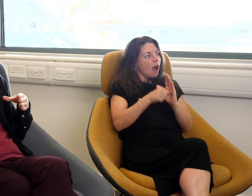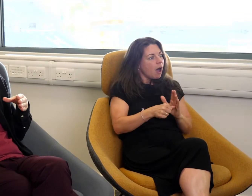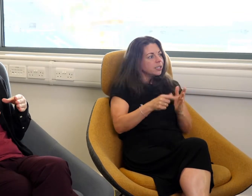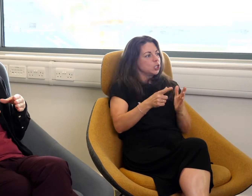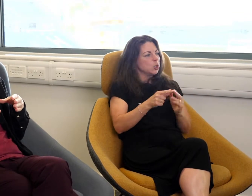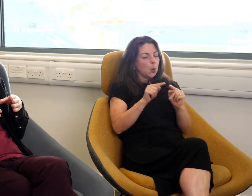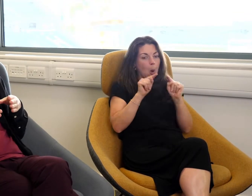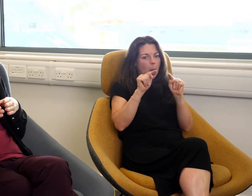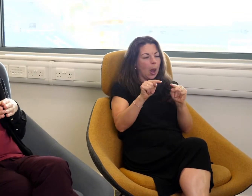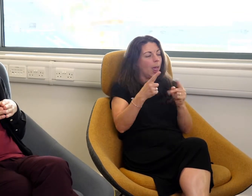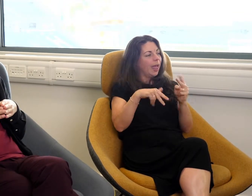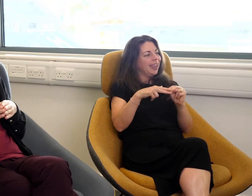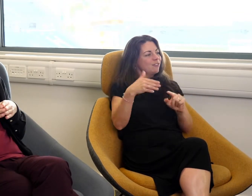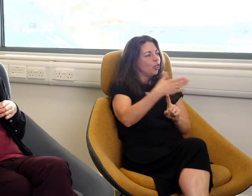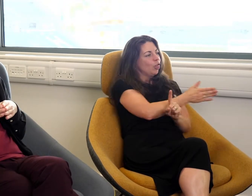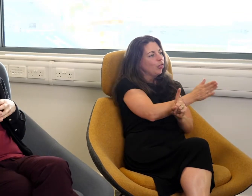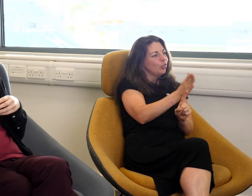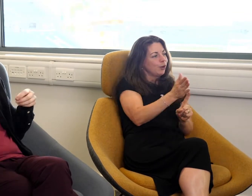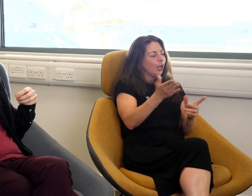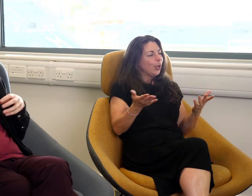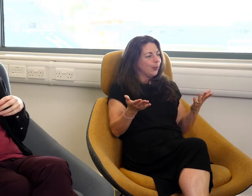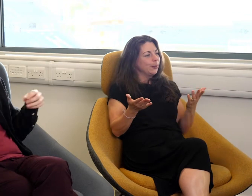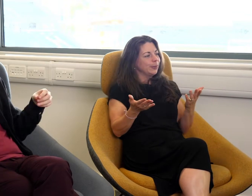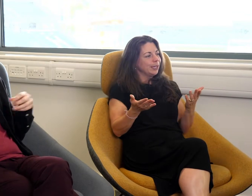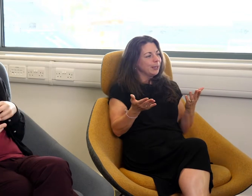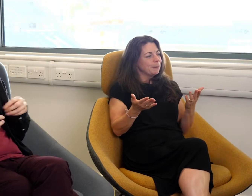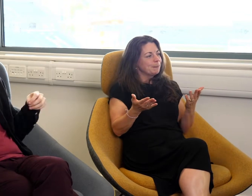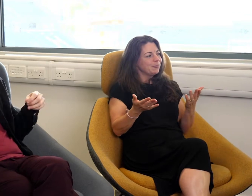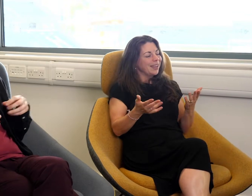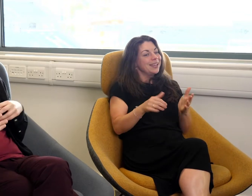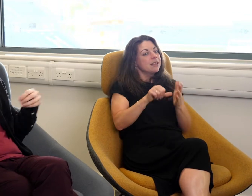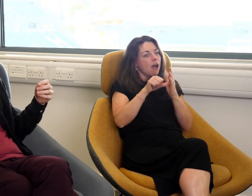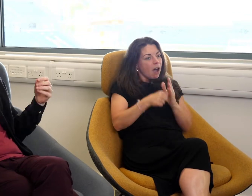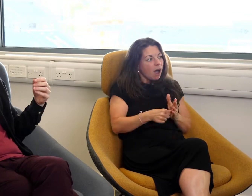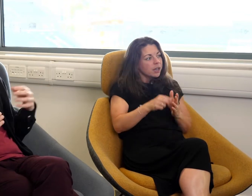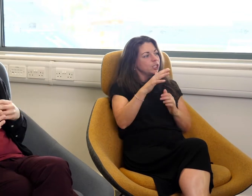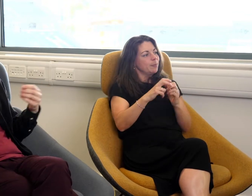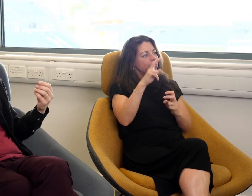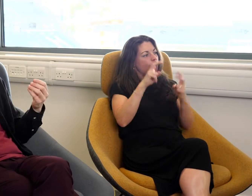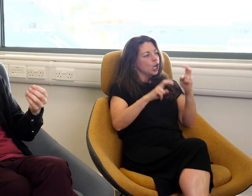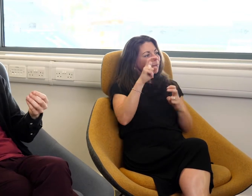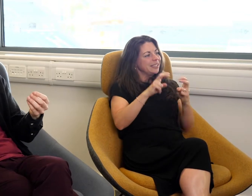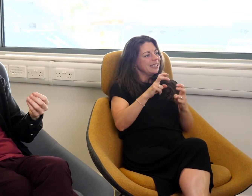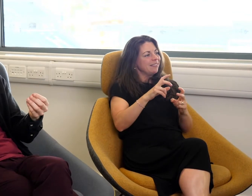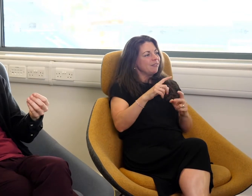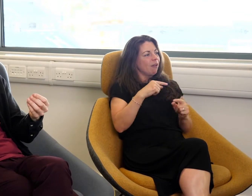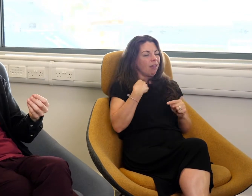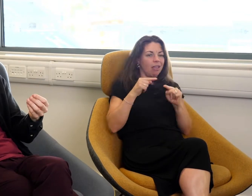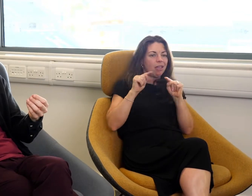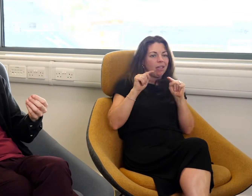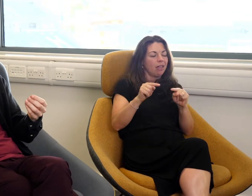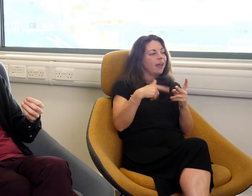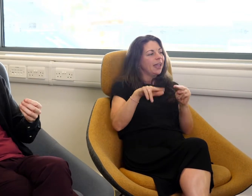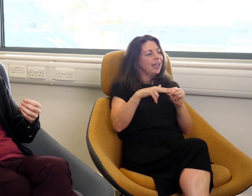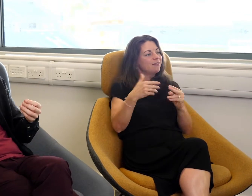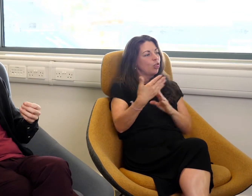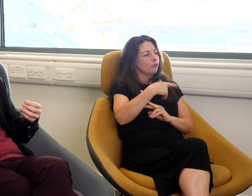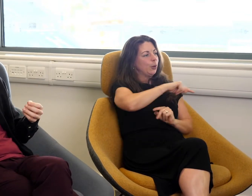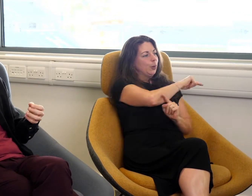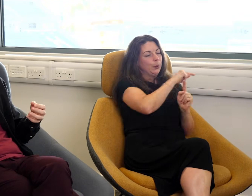up to like be argumentative or unpleasant when you're speaking through an impartial third party. It's a bit like you're sitting in. It's a bit like